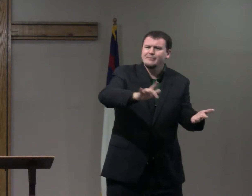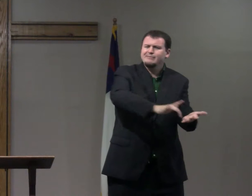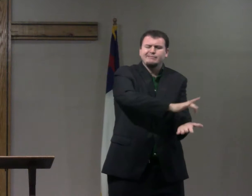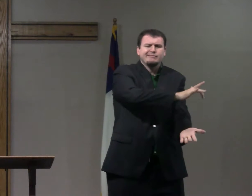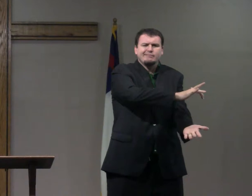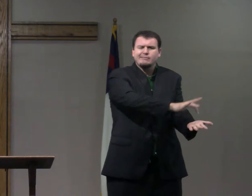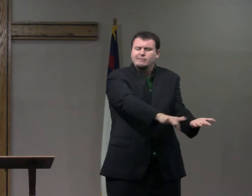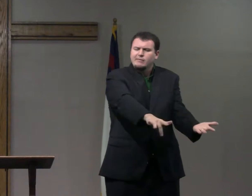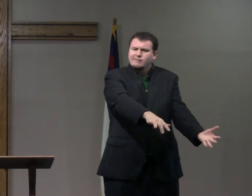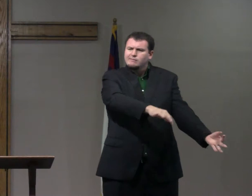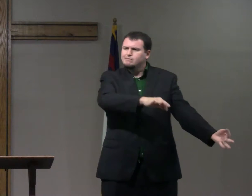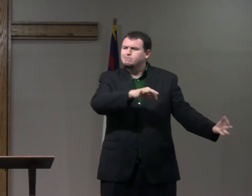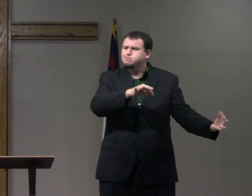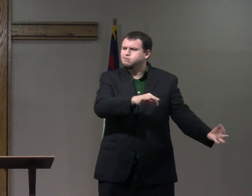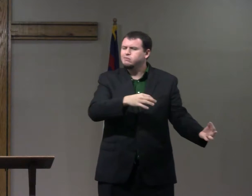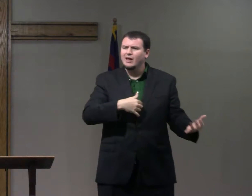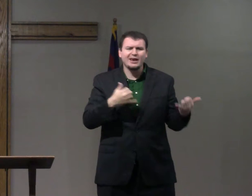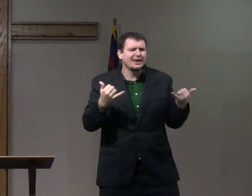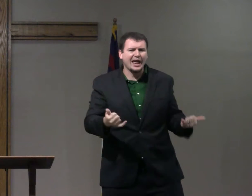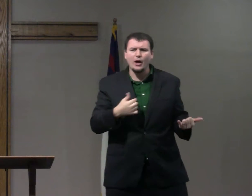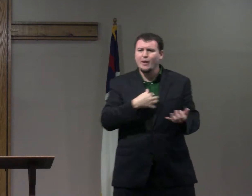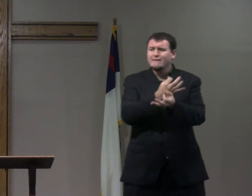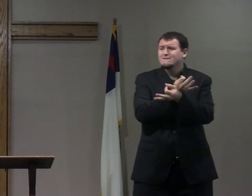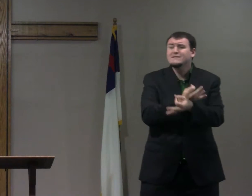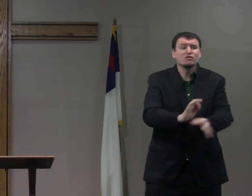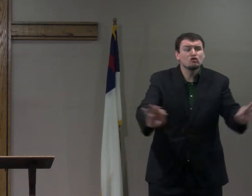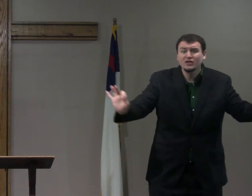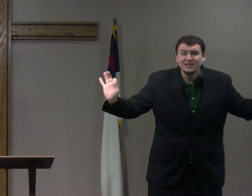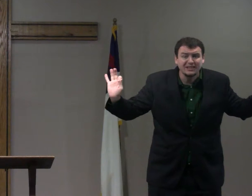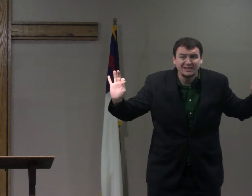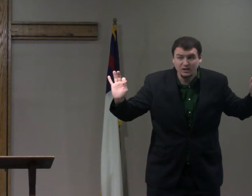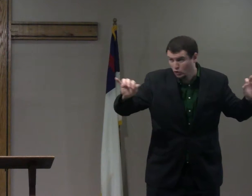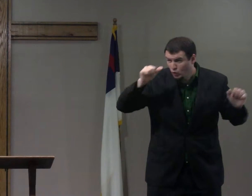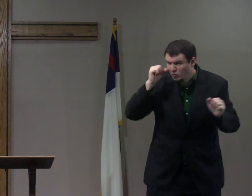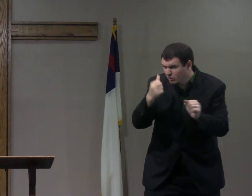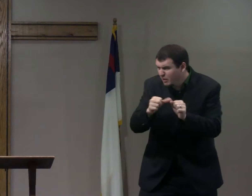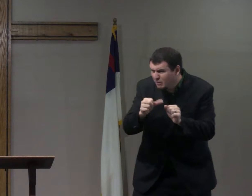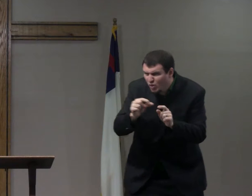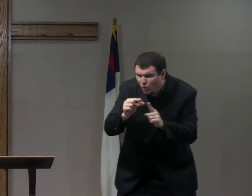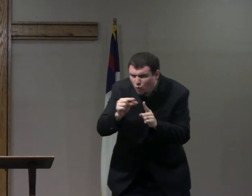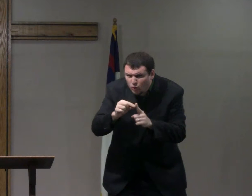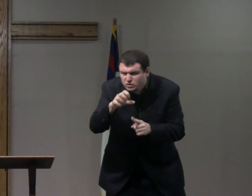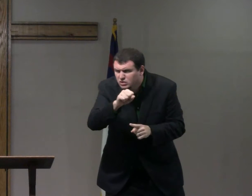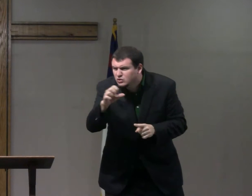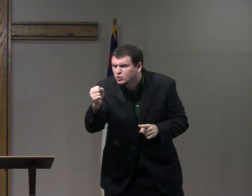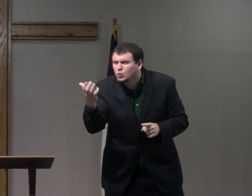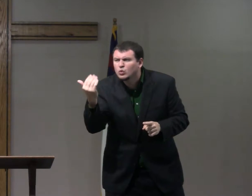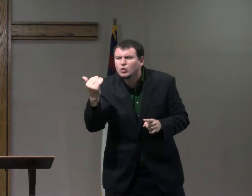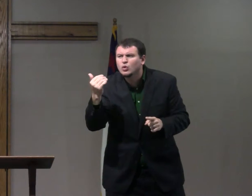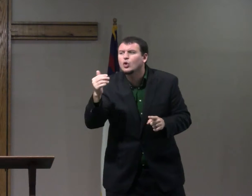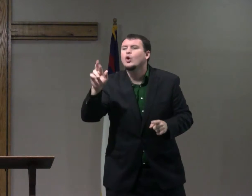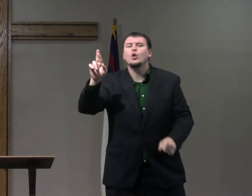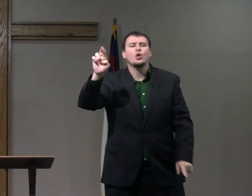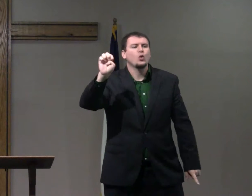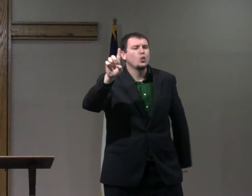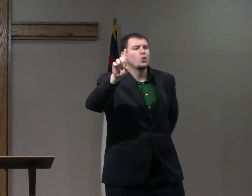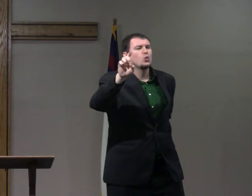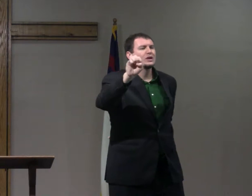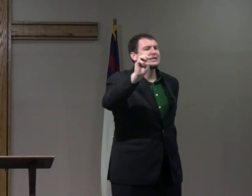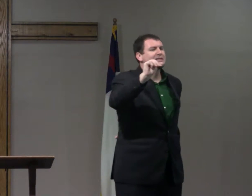owe God, because Jesus came to earth and died for me, I'm free. Remember